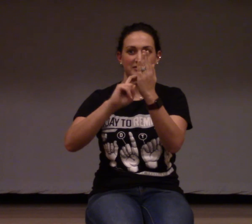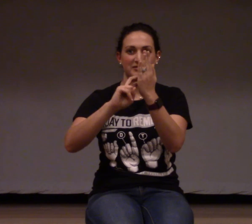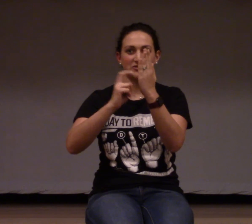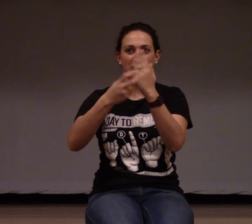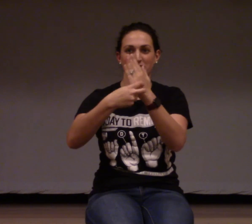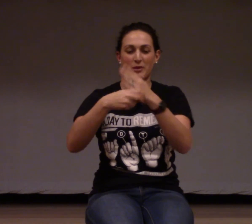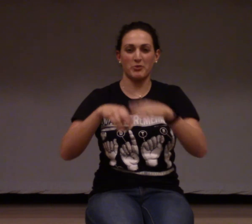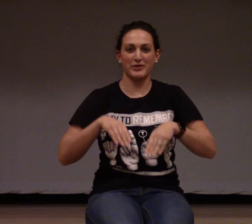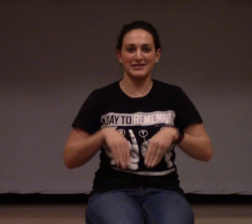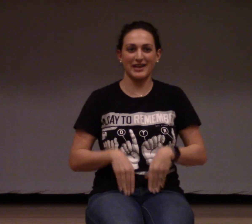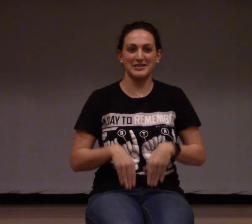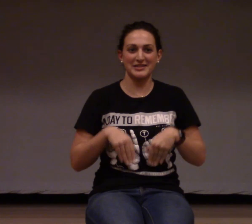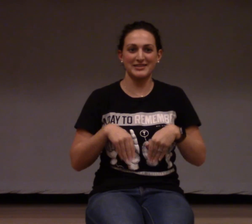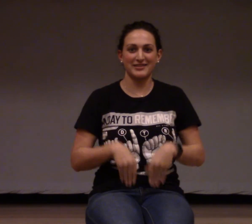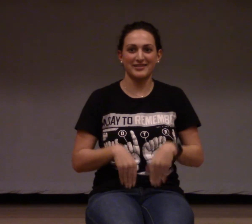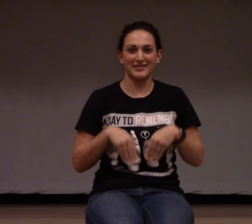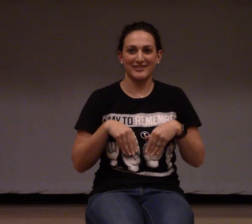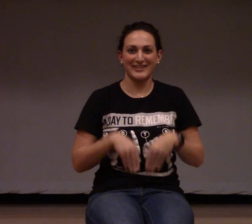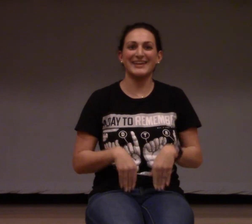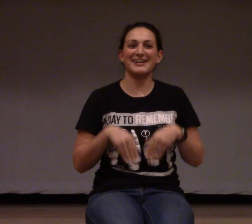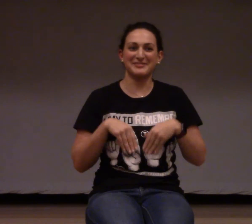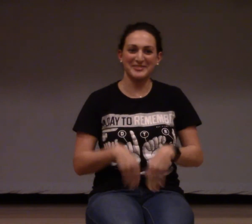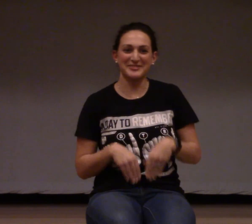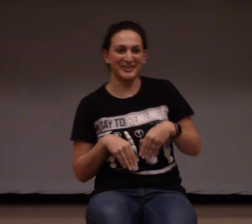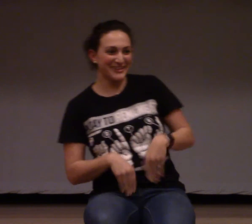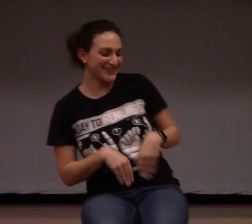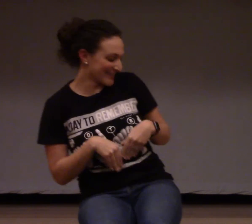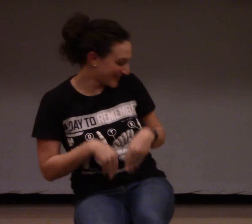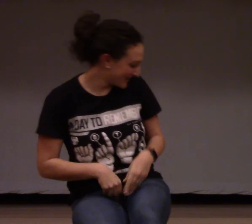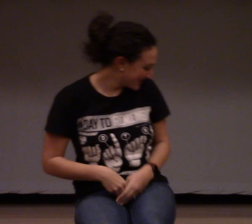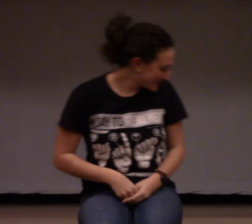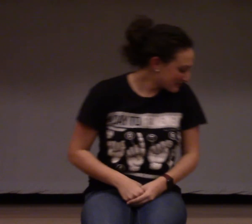Do you guys remember what this sign is? Kangaroo. Kangaroo, good.